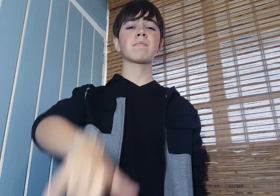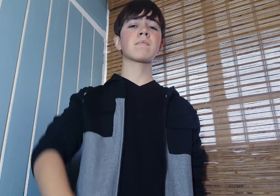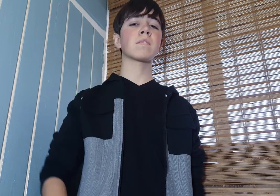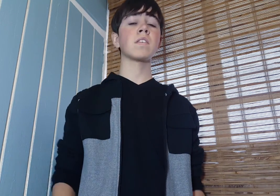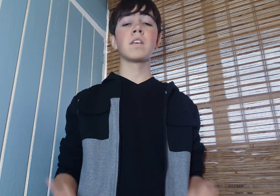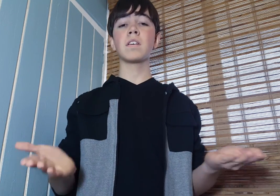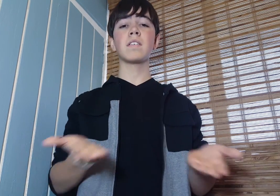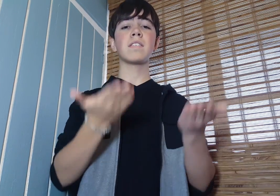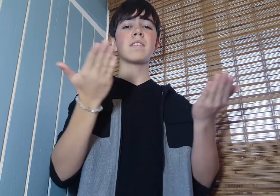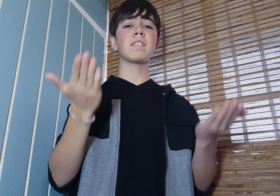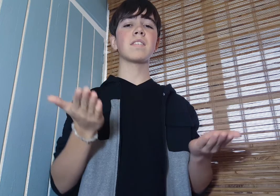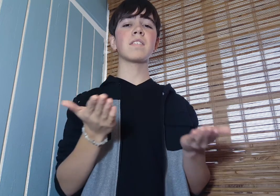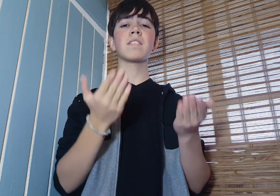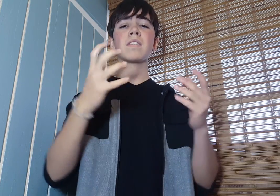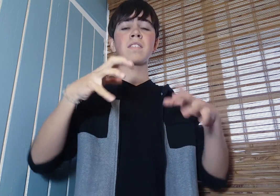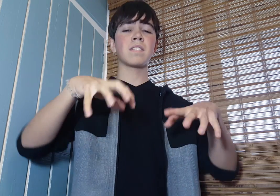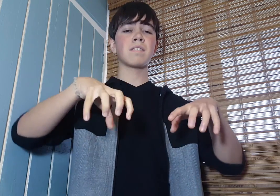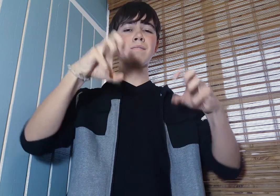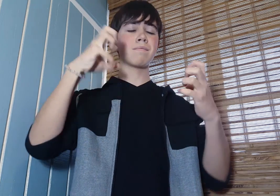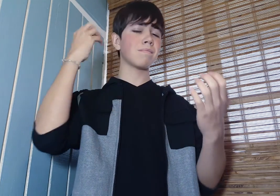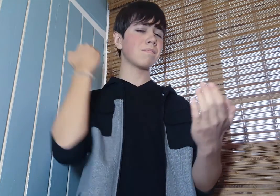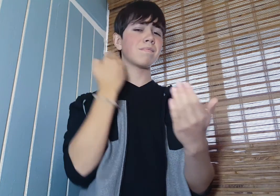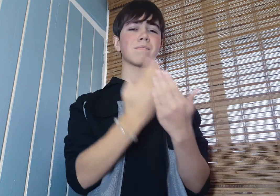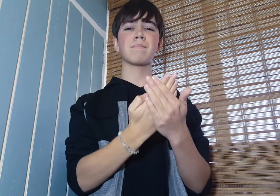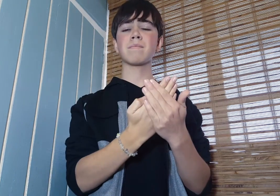And here's the frozen fruit